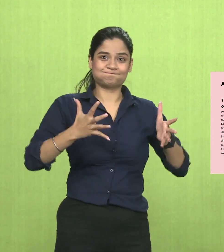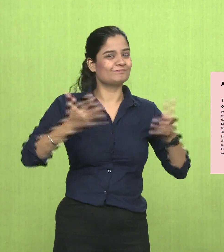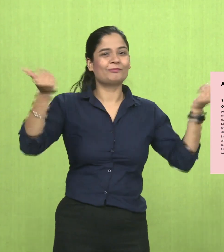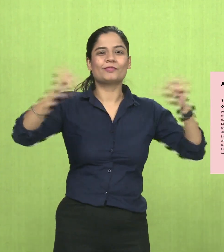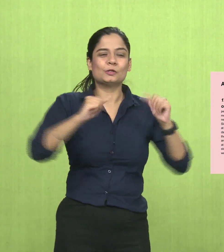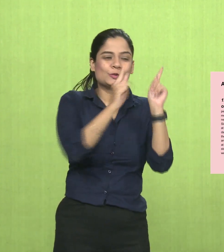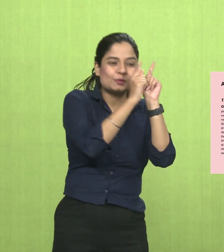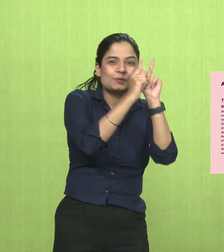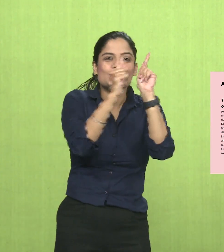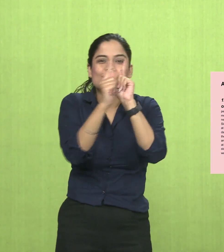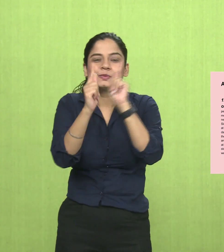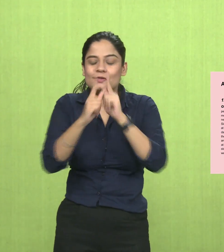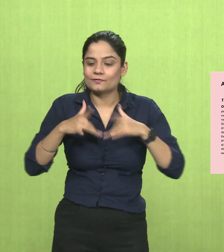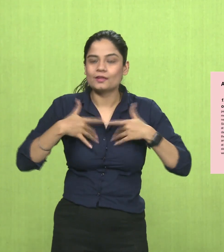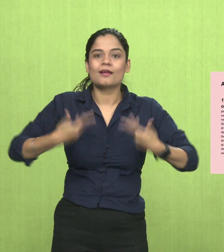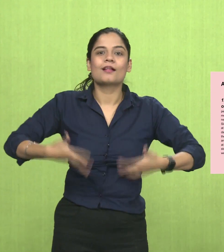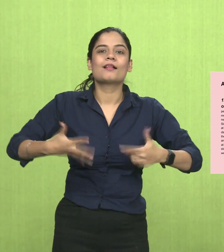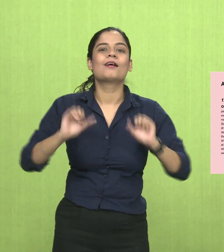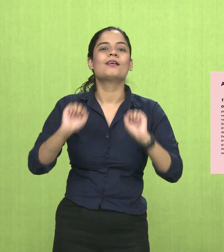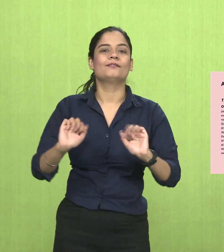Whereas an adolescent boy may only